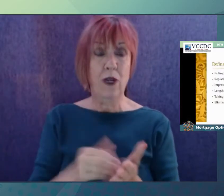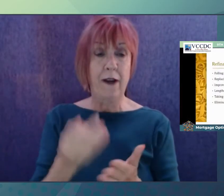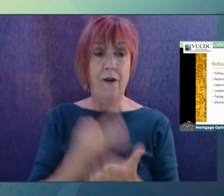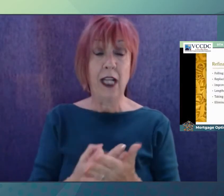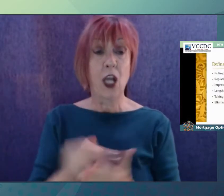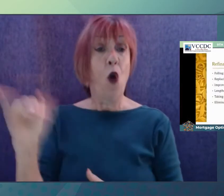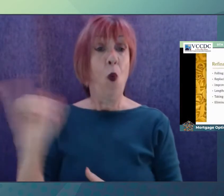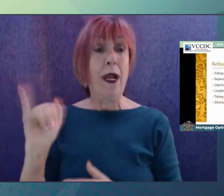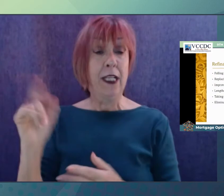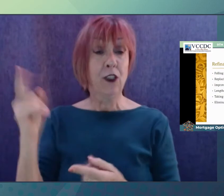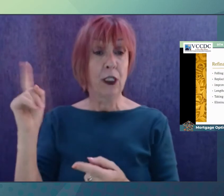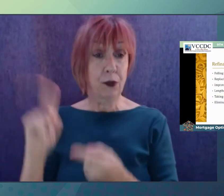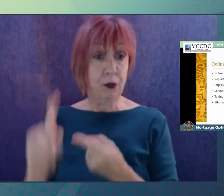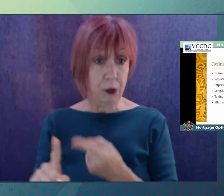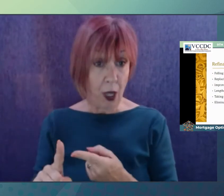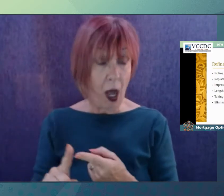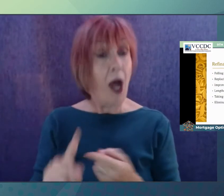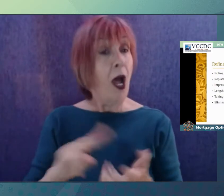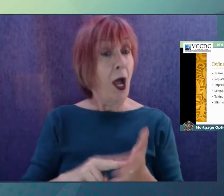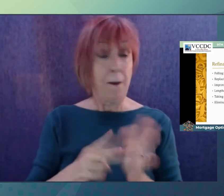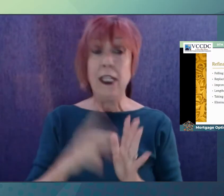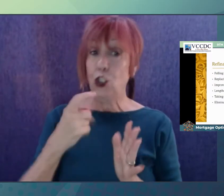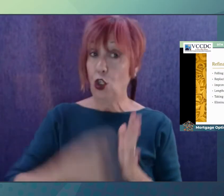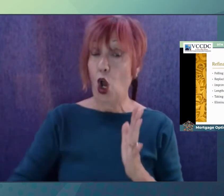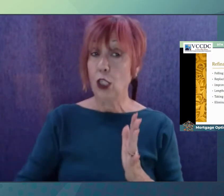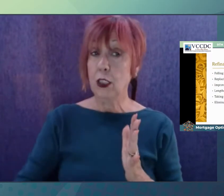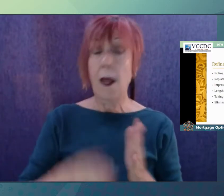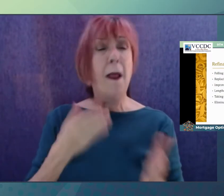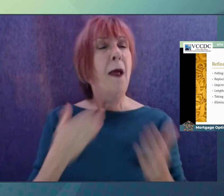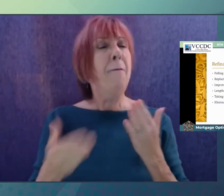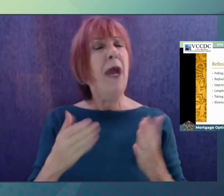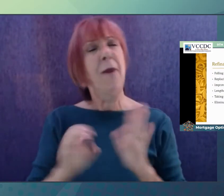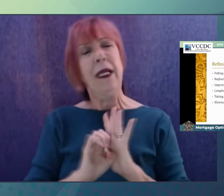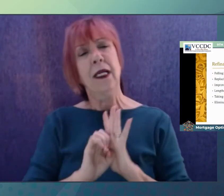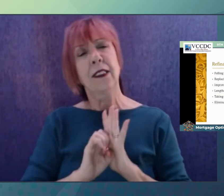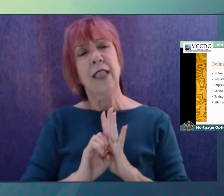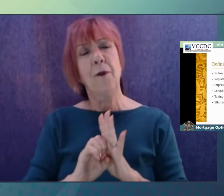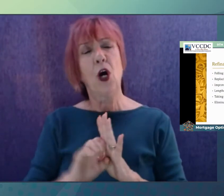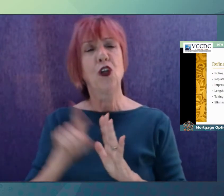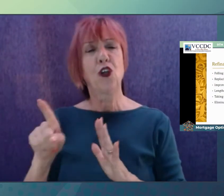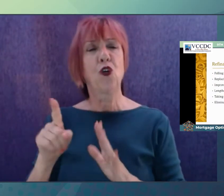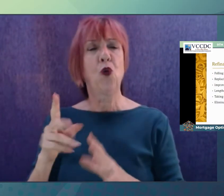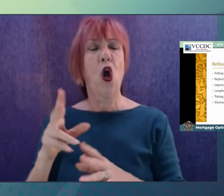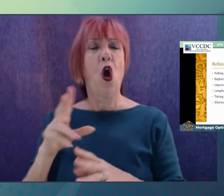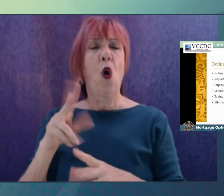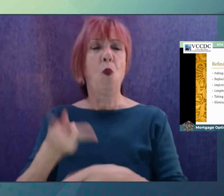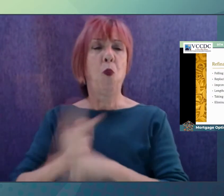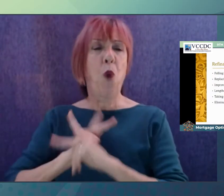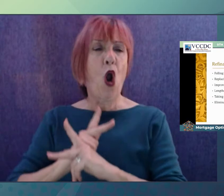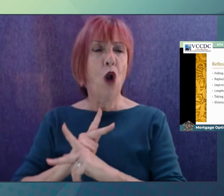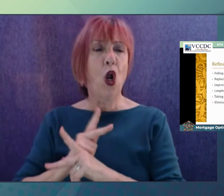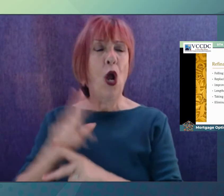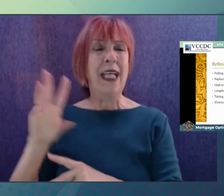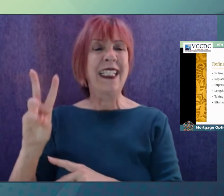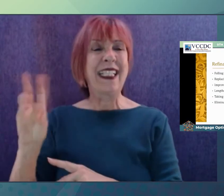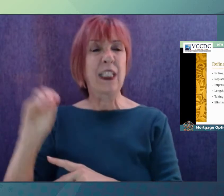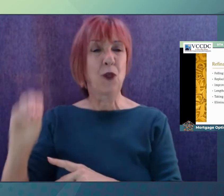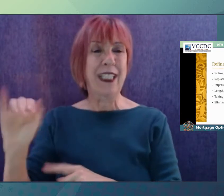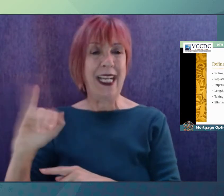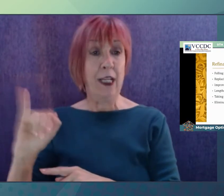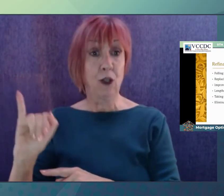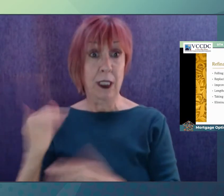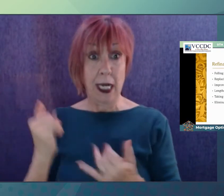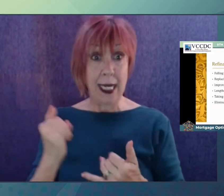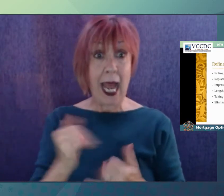means lower financing costs. Perhaps you took out a loan, a 30-year fixed mortgage when rates were at 6%. Now they're down